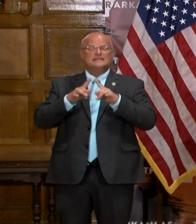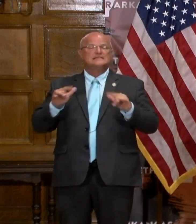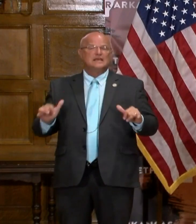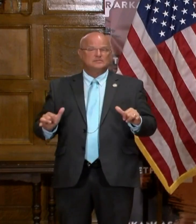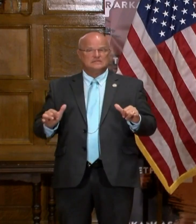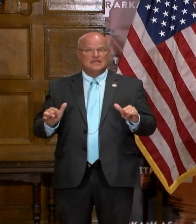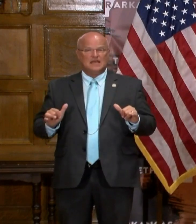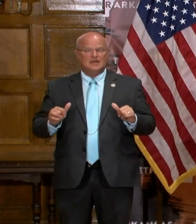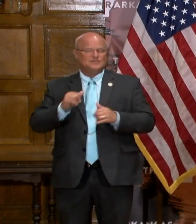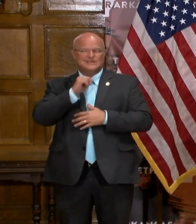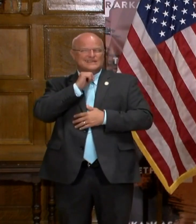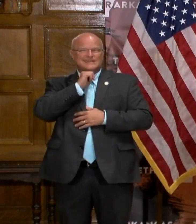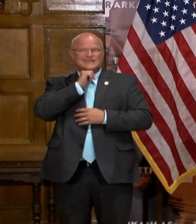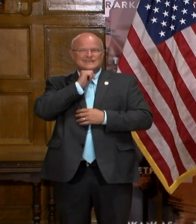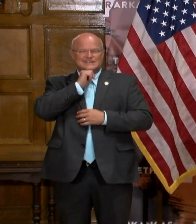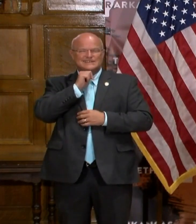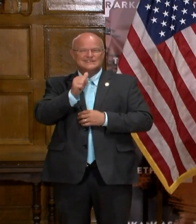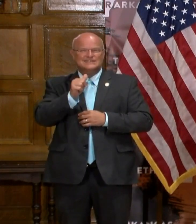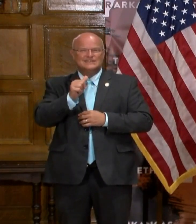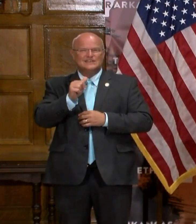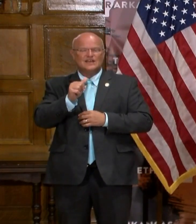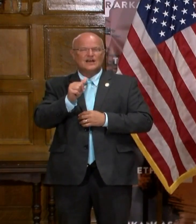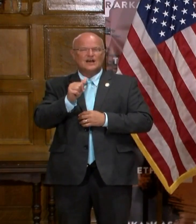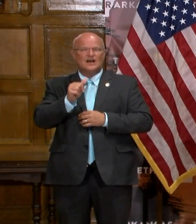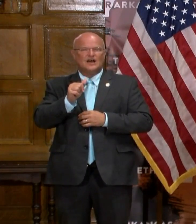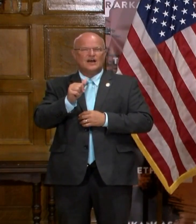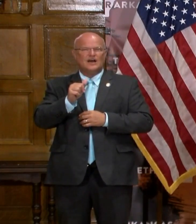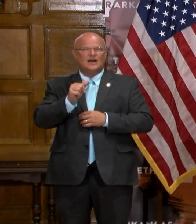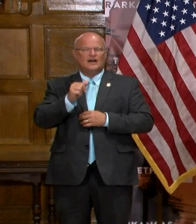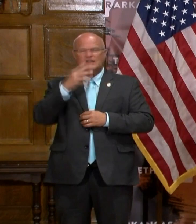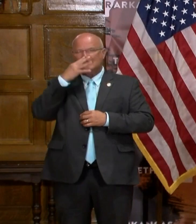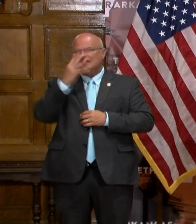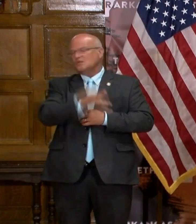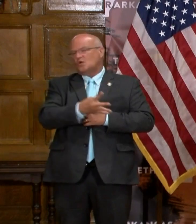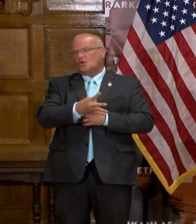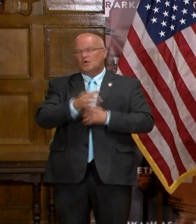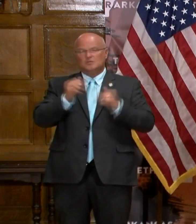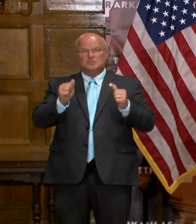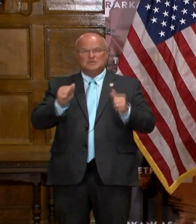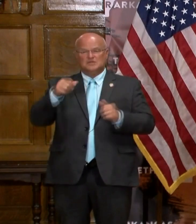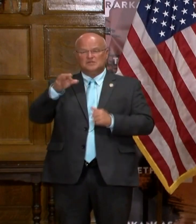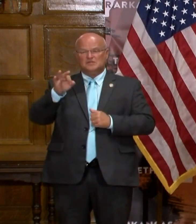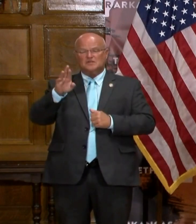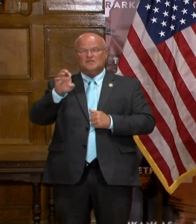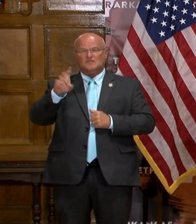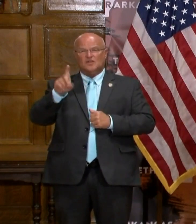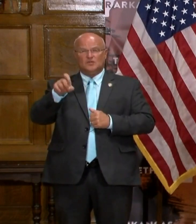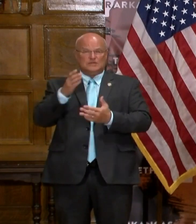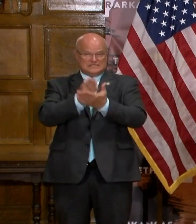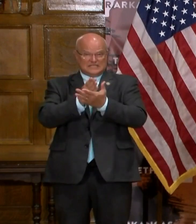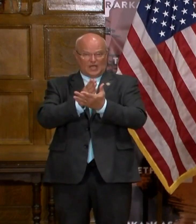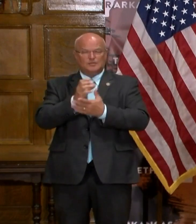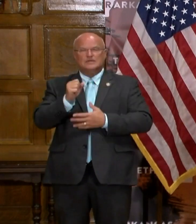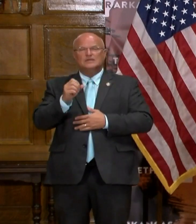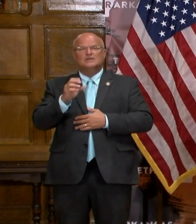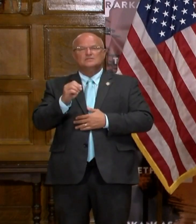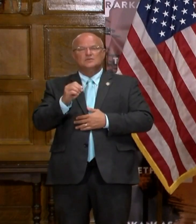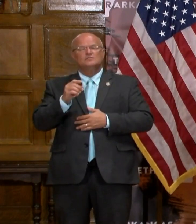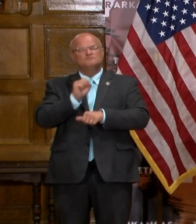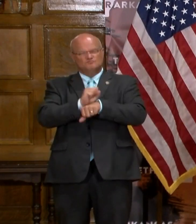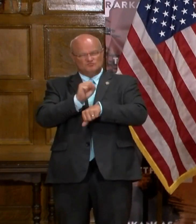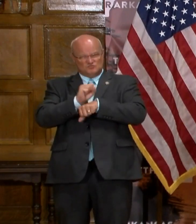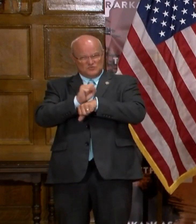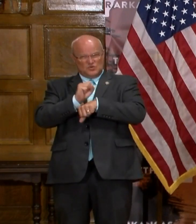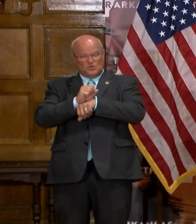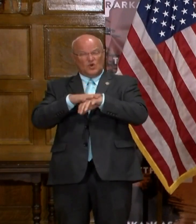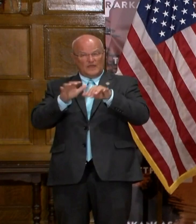same time not turning a blind eye to potential fraud there that we need to stop. And so they're working